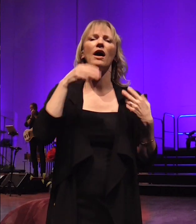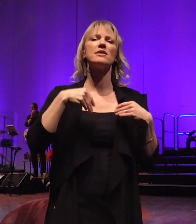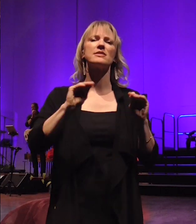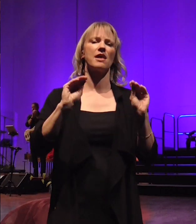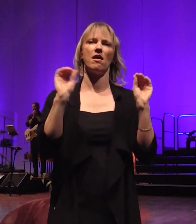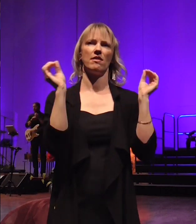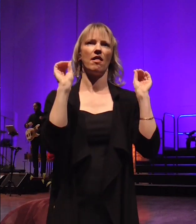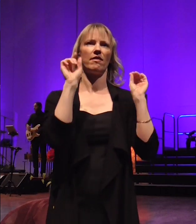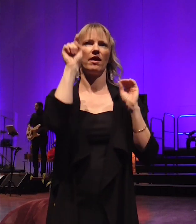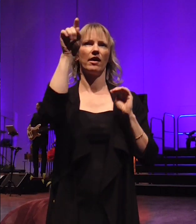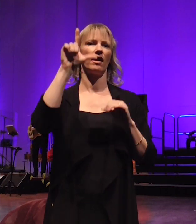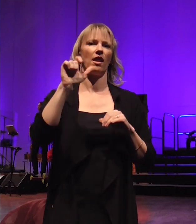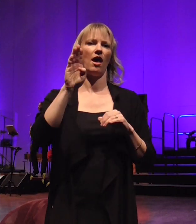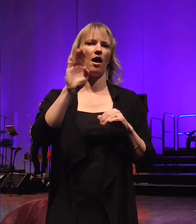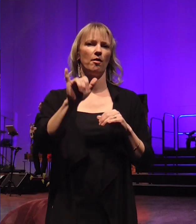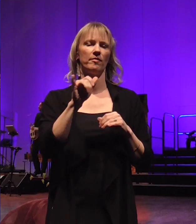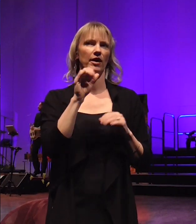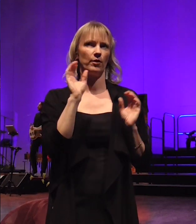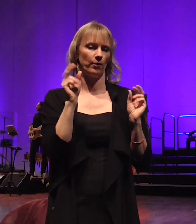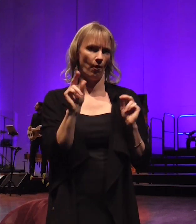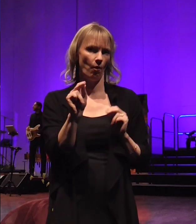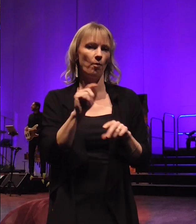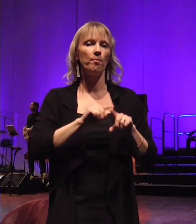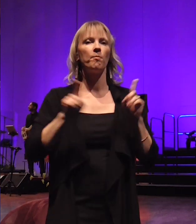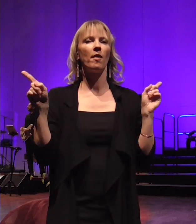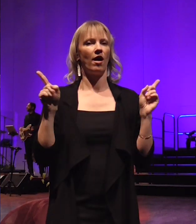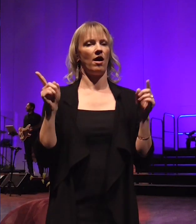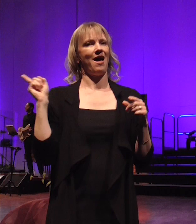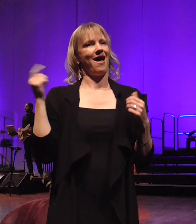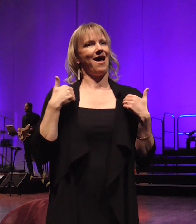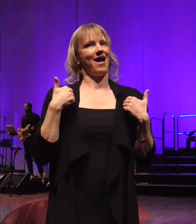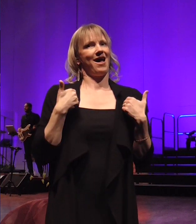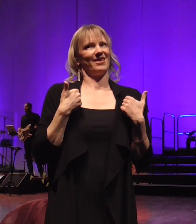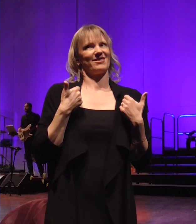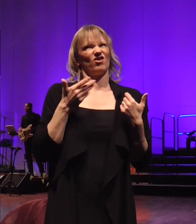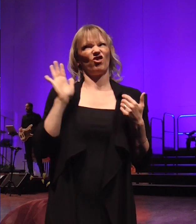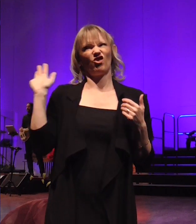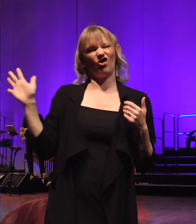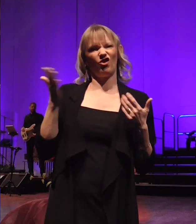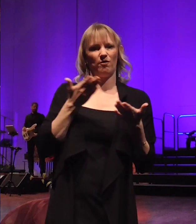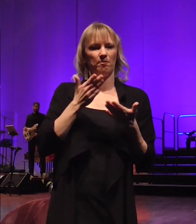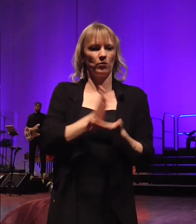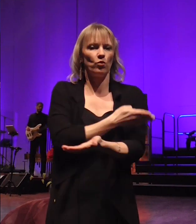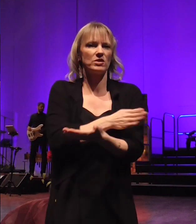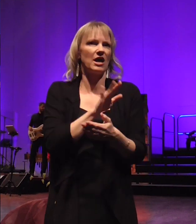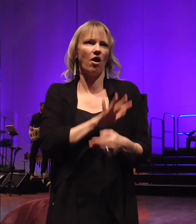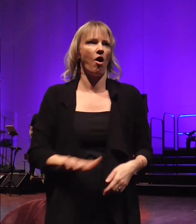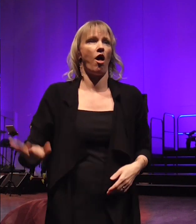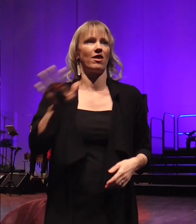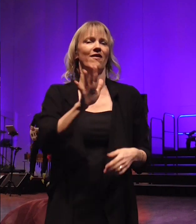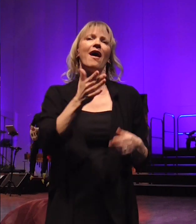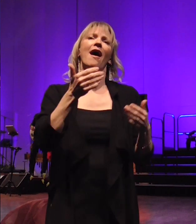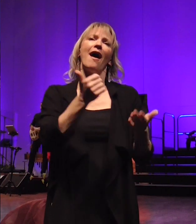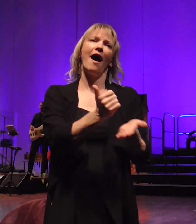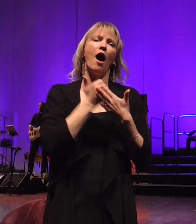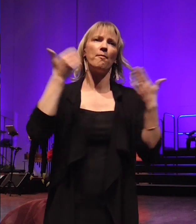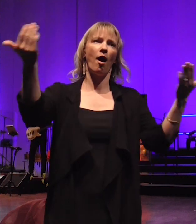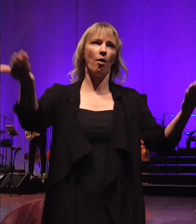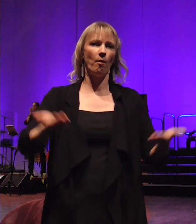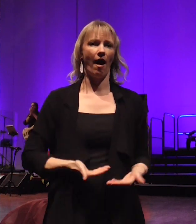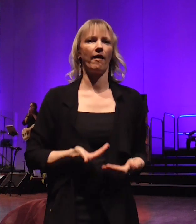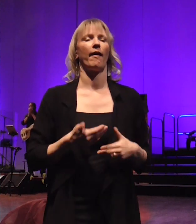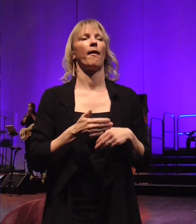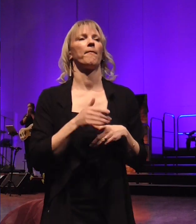product at all today, but Lokana has her product all over the place. So please help me welcome warmly